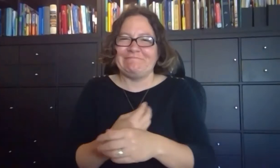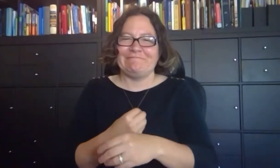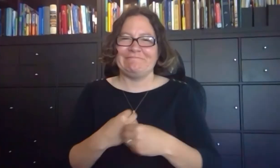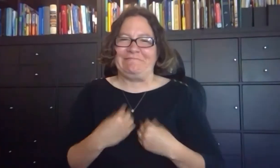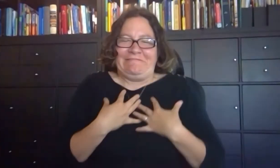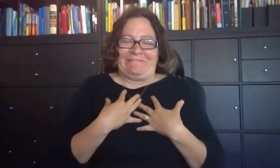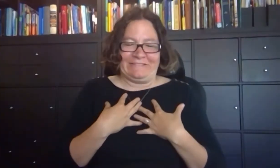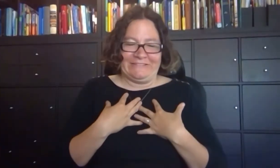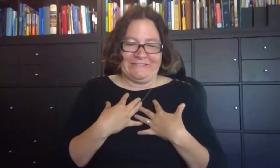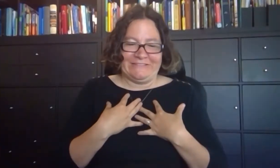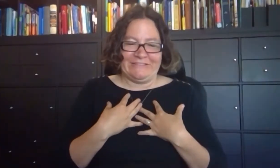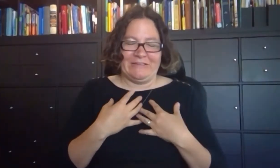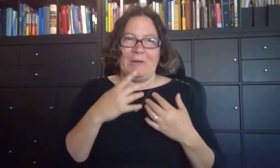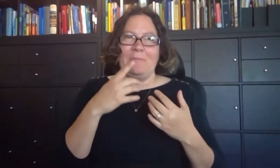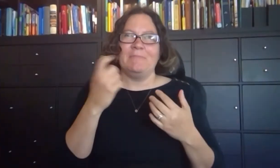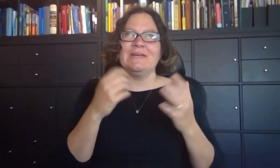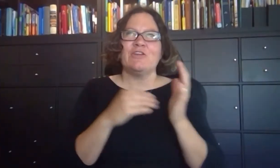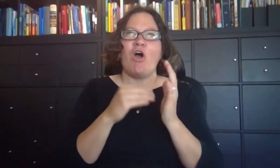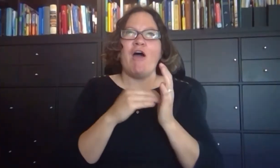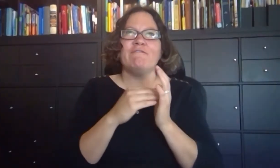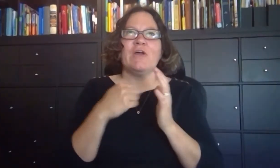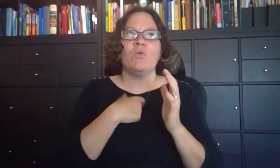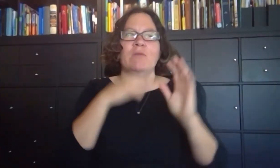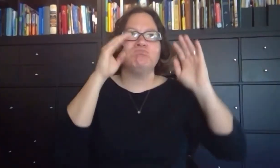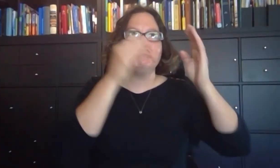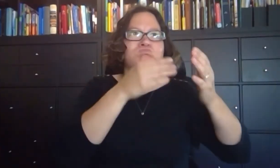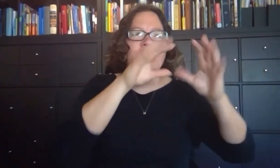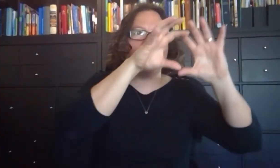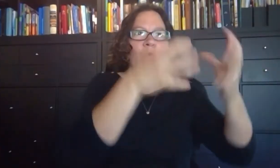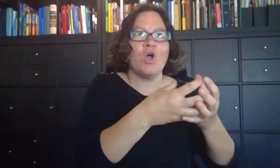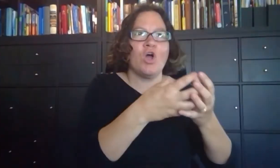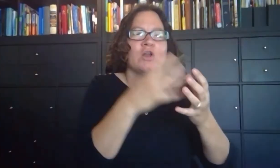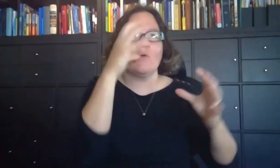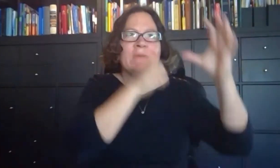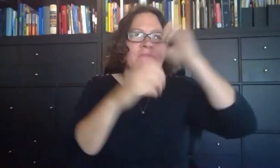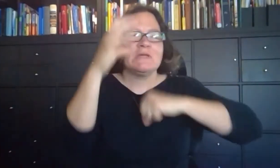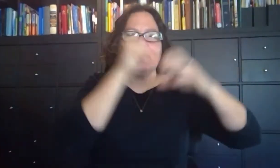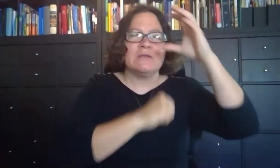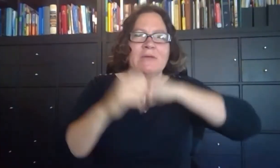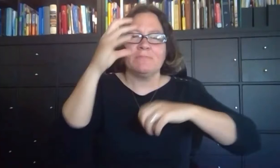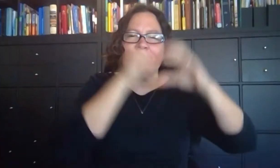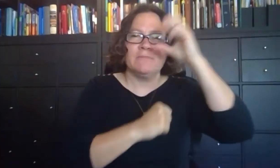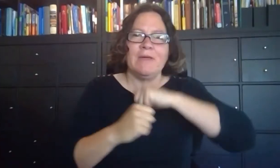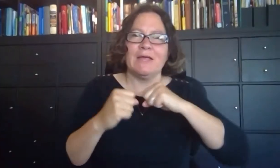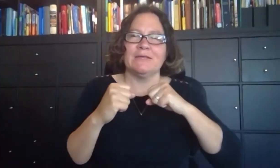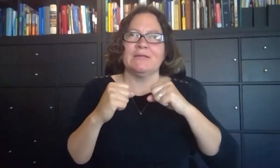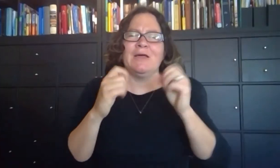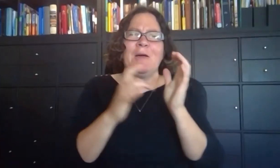Story, whoo, gives me chills. Because often we assume